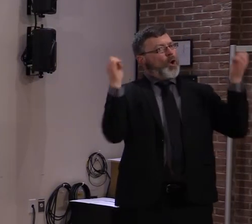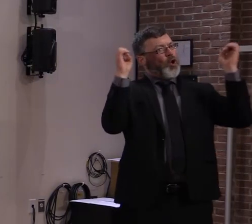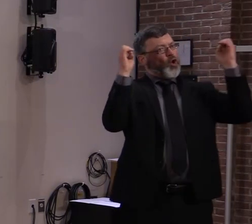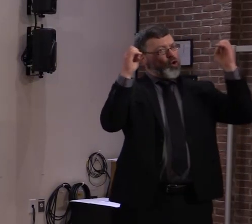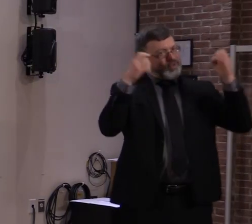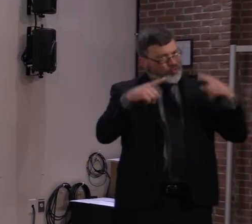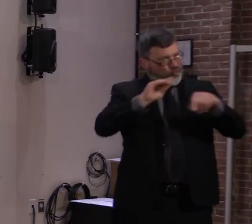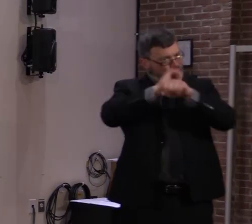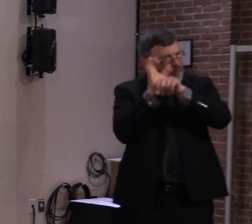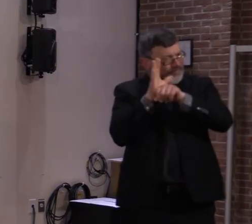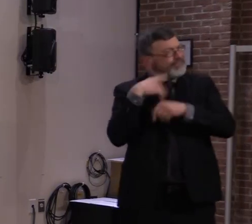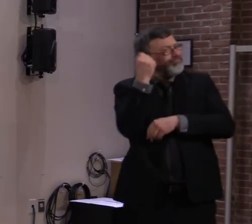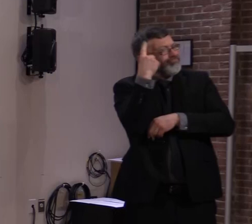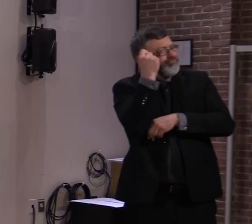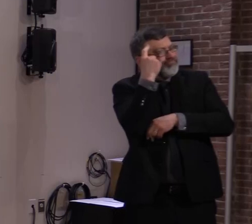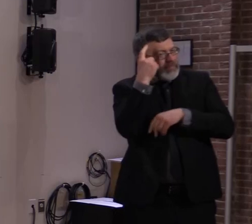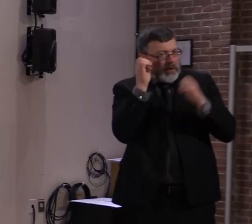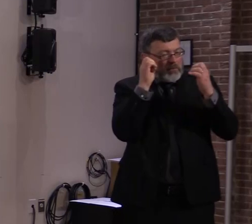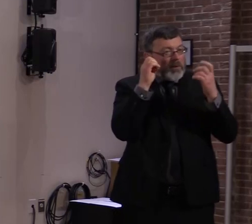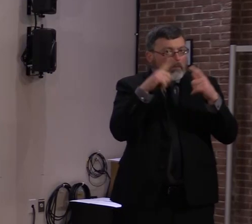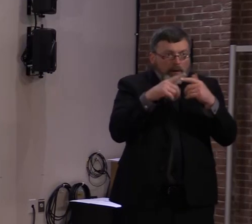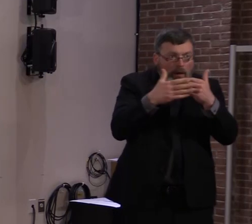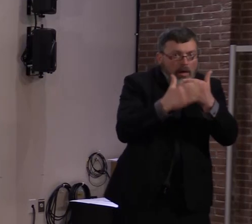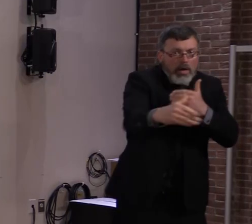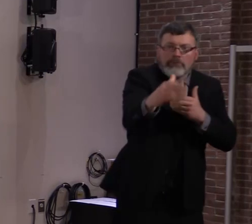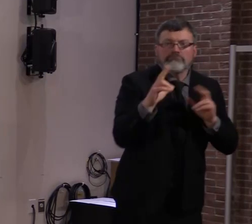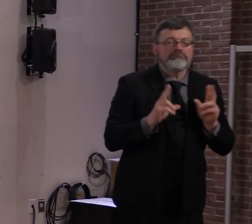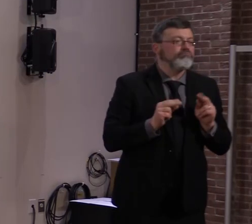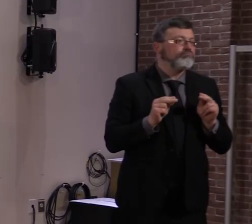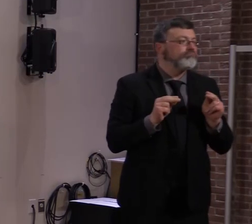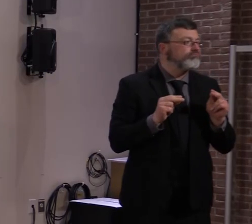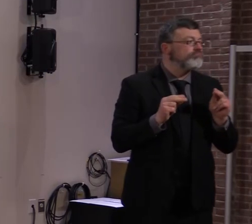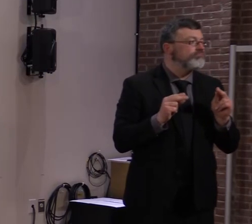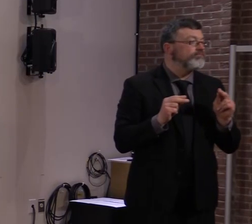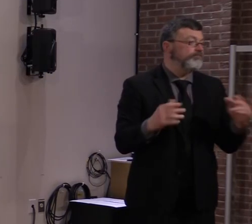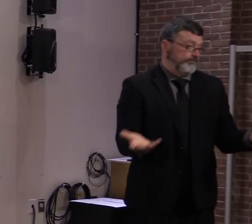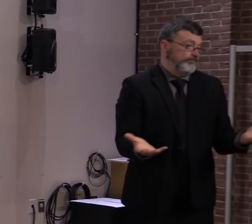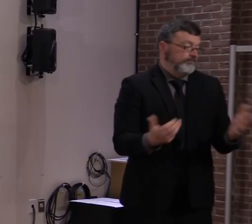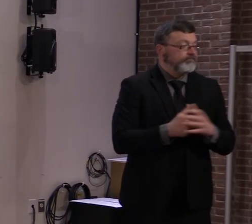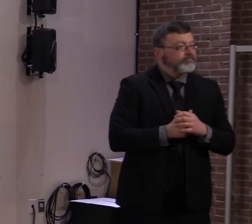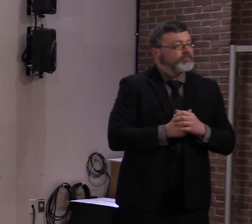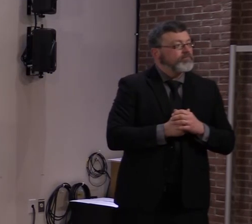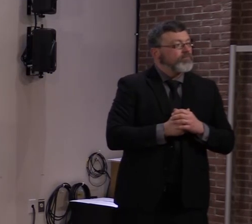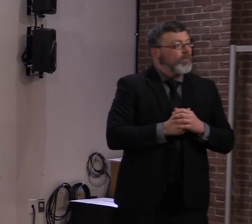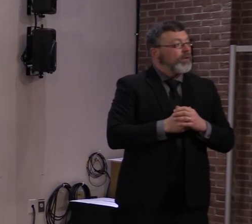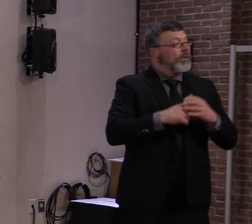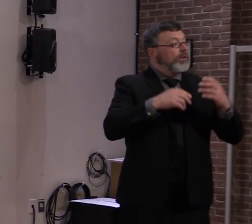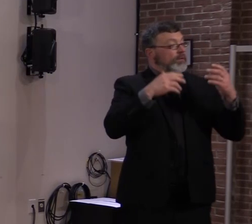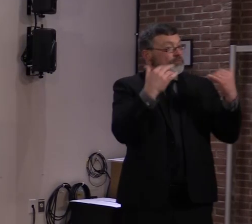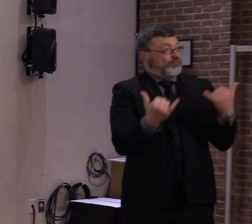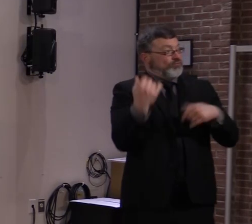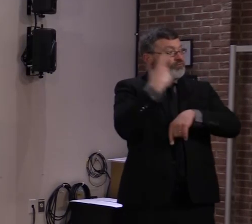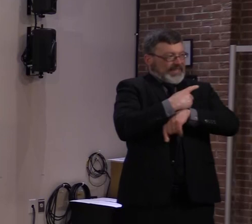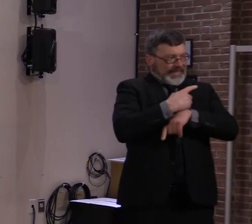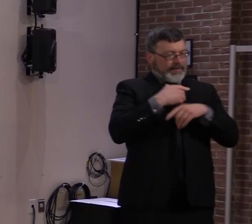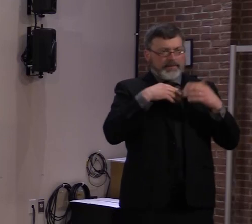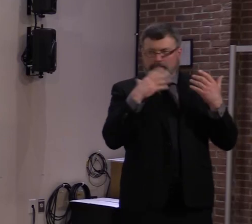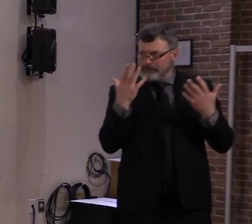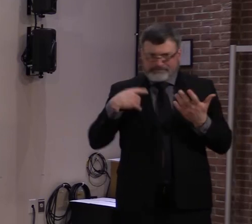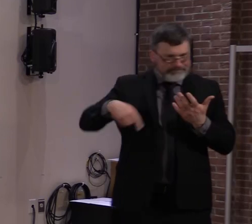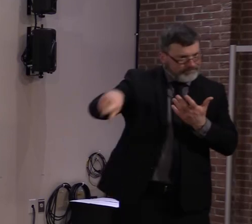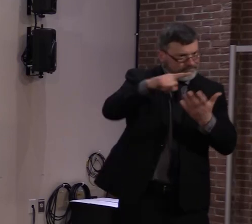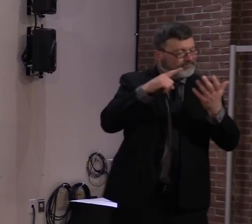those that need emergency housing. We are investing in protecting and prioritizing the most